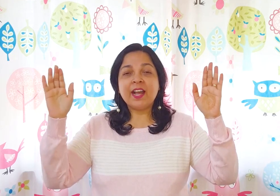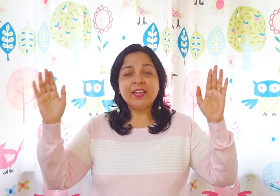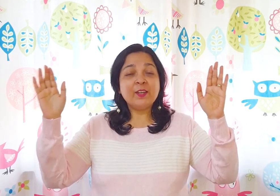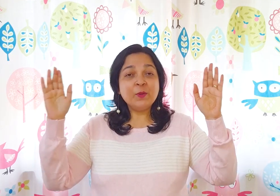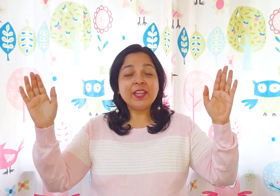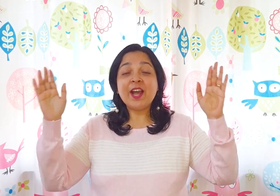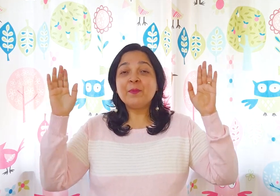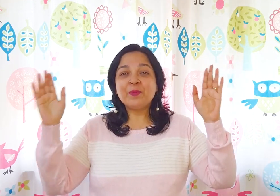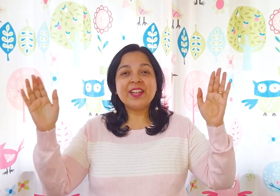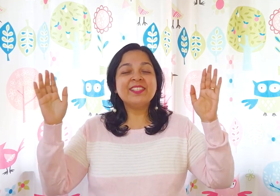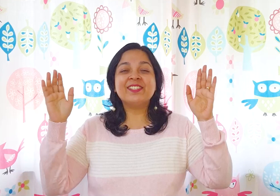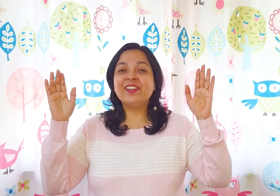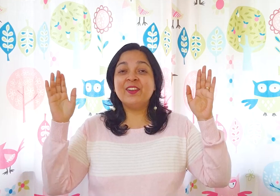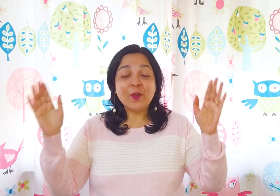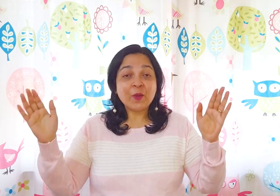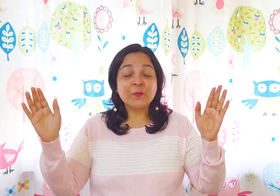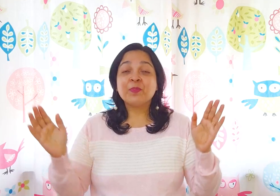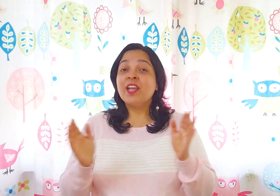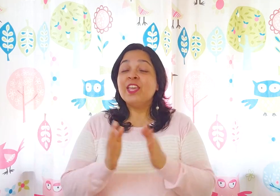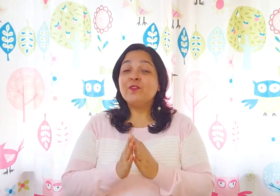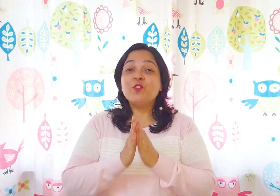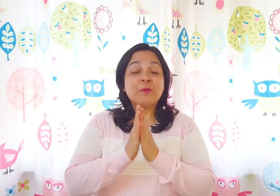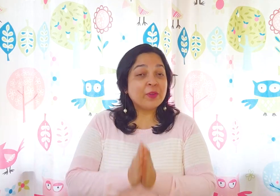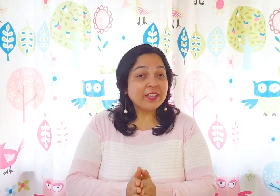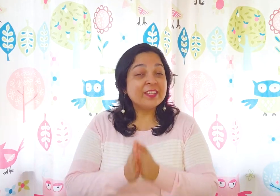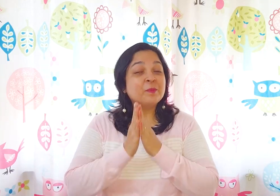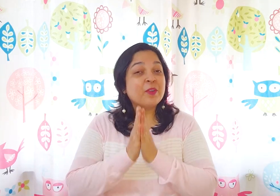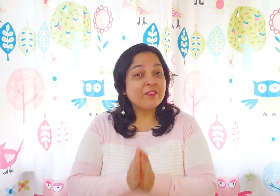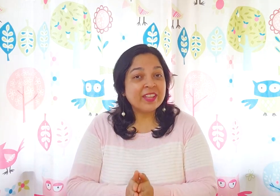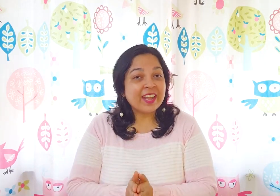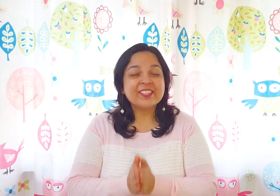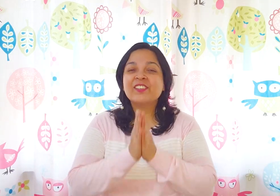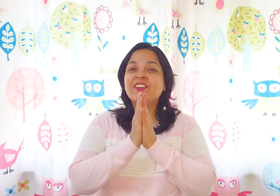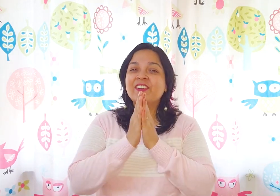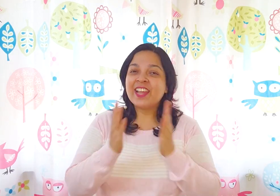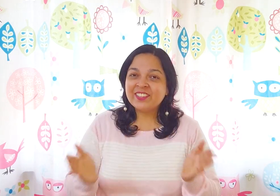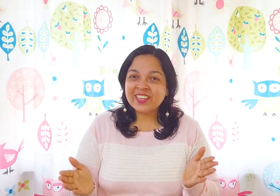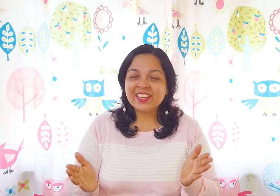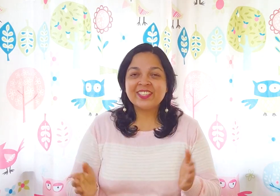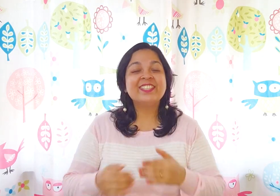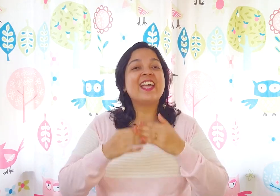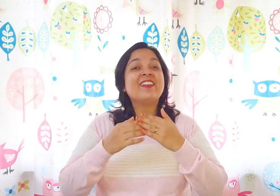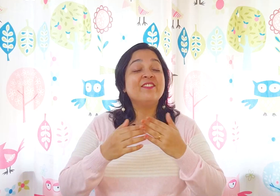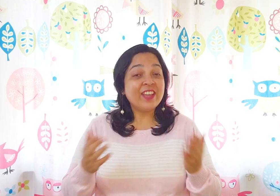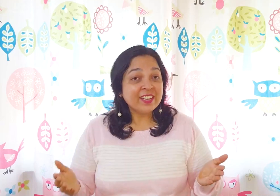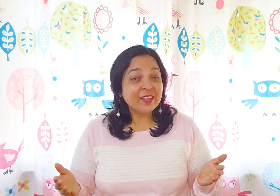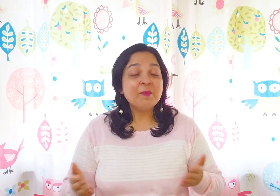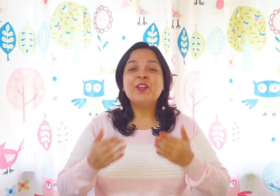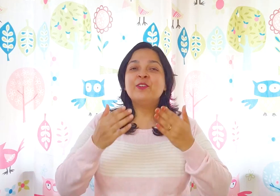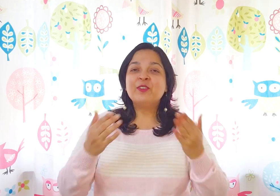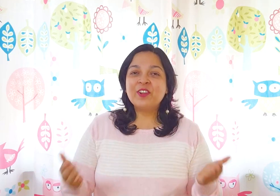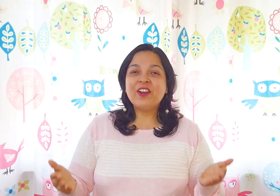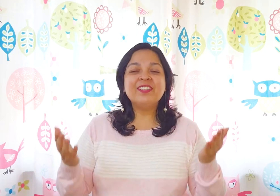Amen. Hallelujah. Praise the Lord. If you have prayed this prayer with us, congratulations and